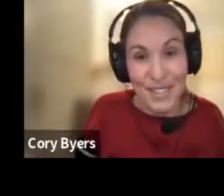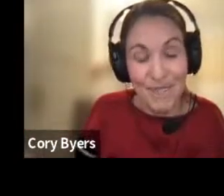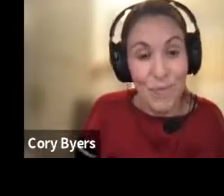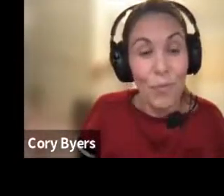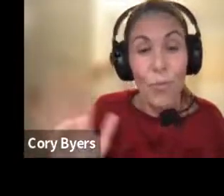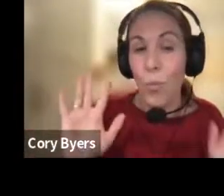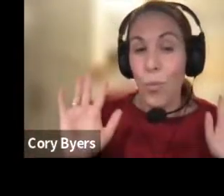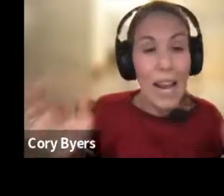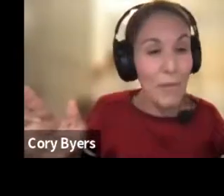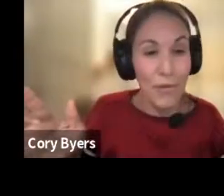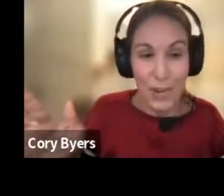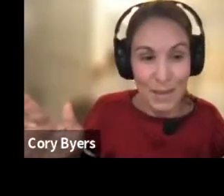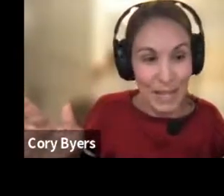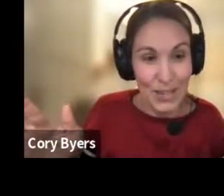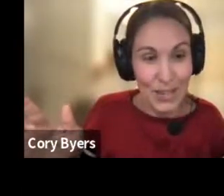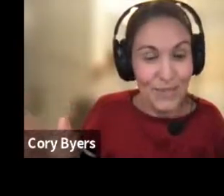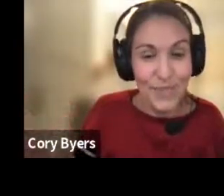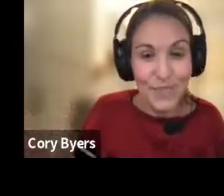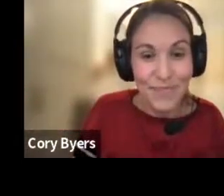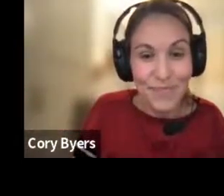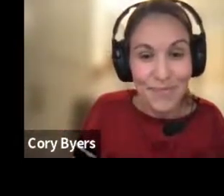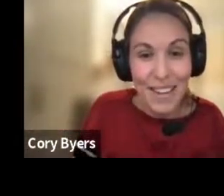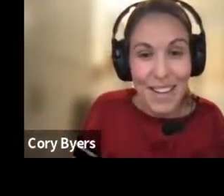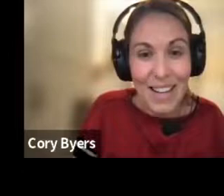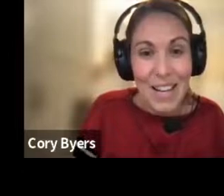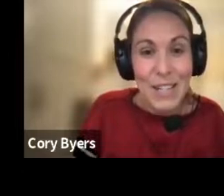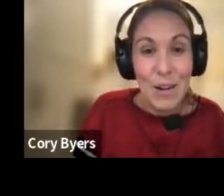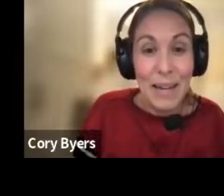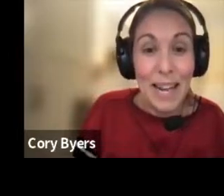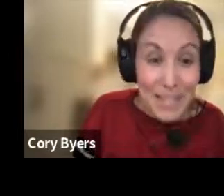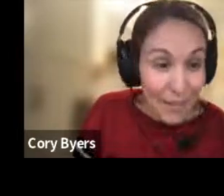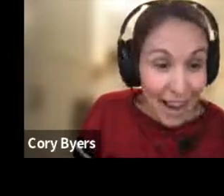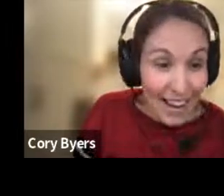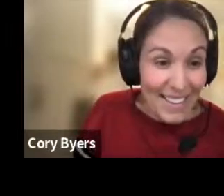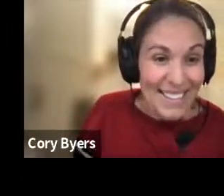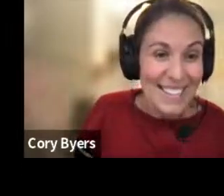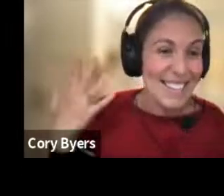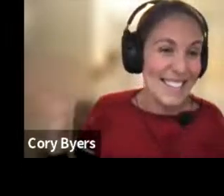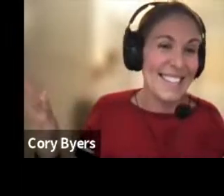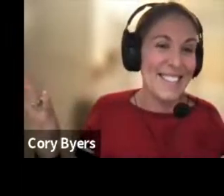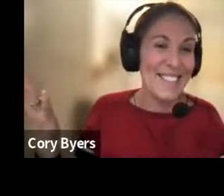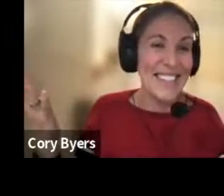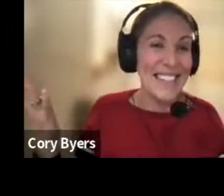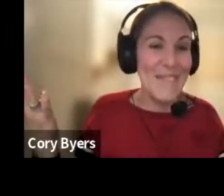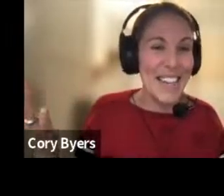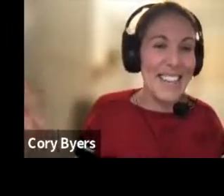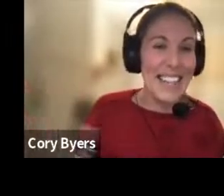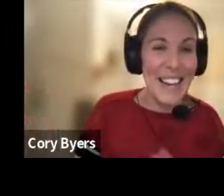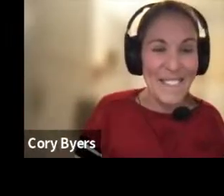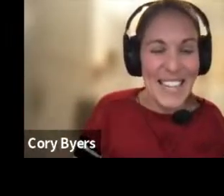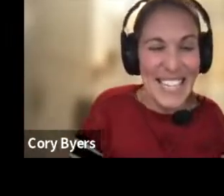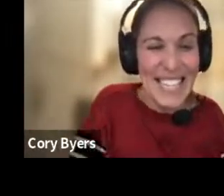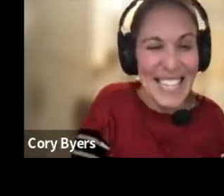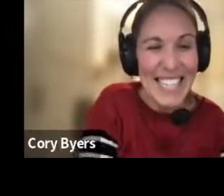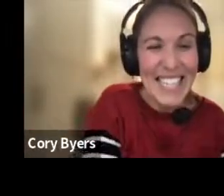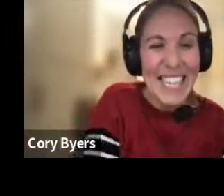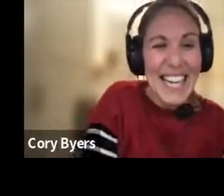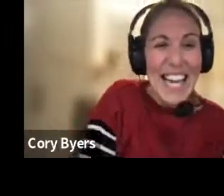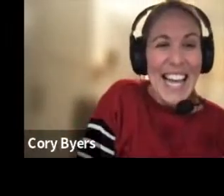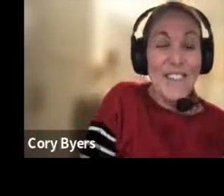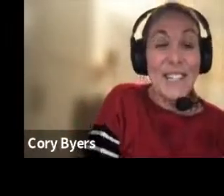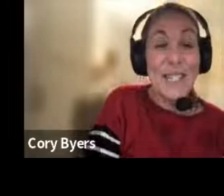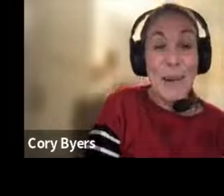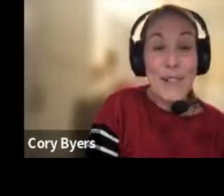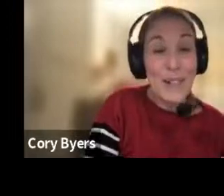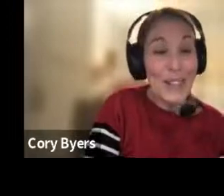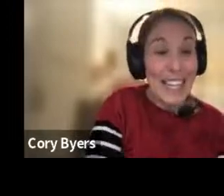first, way before speech. So because of that, what does that make you think of?